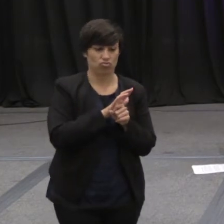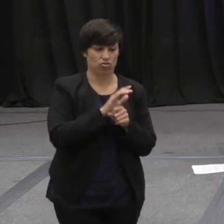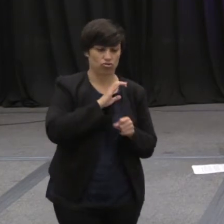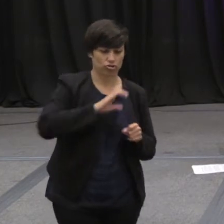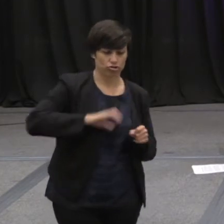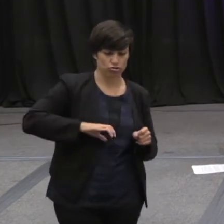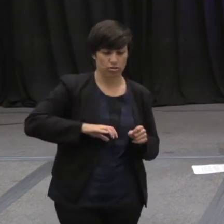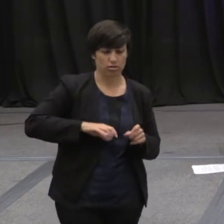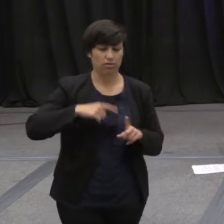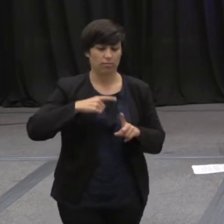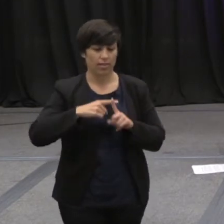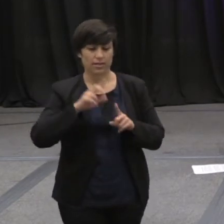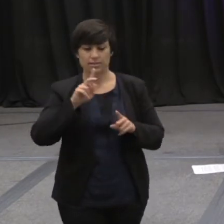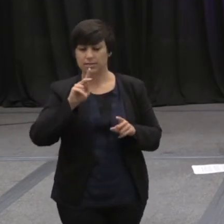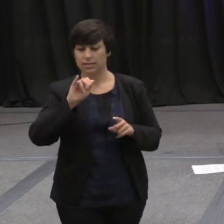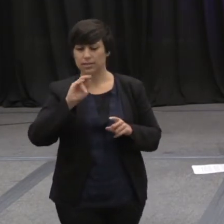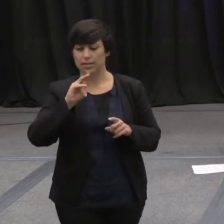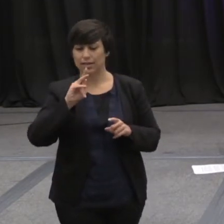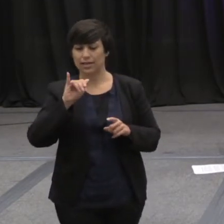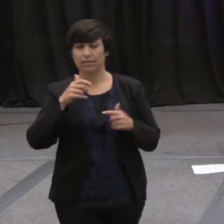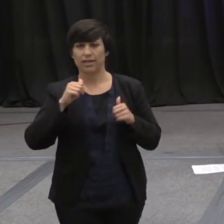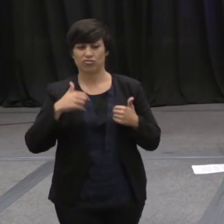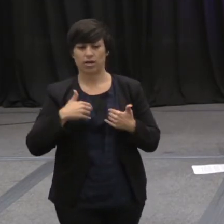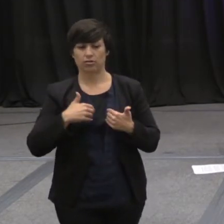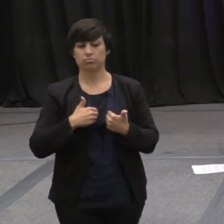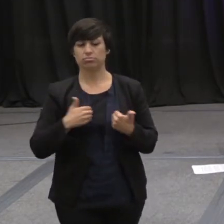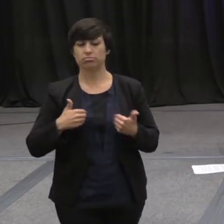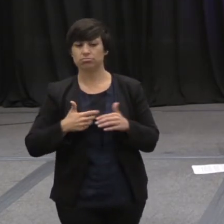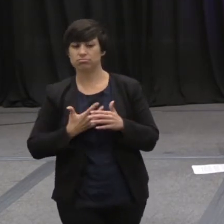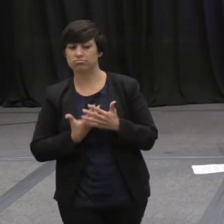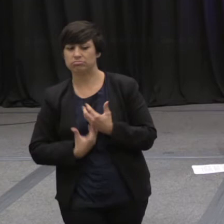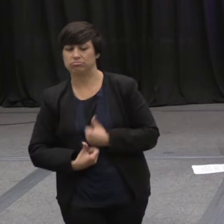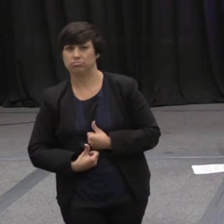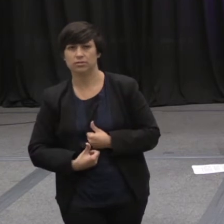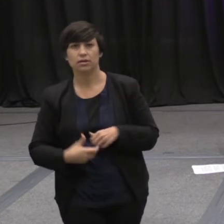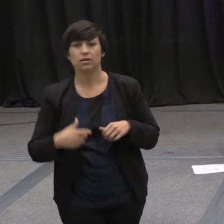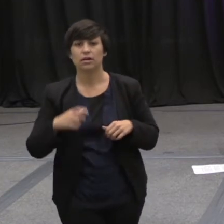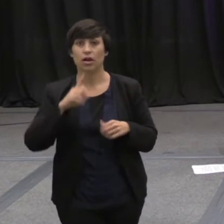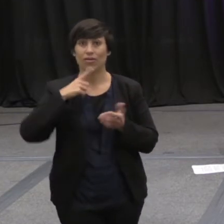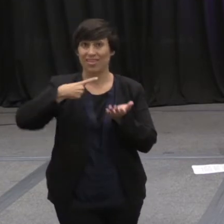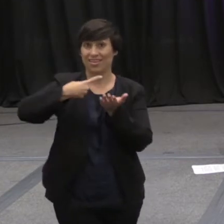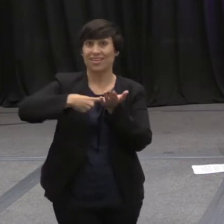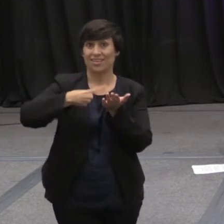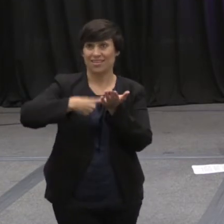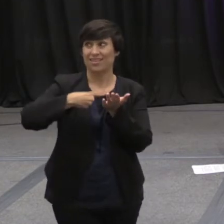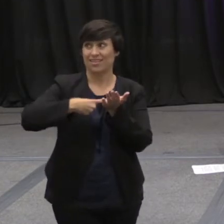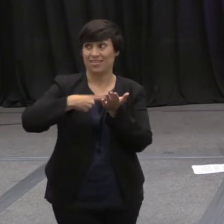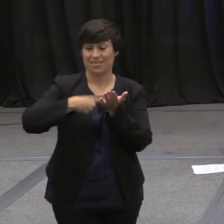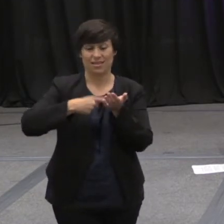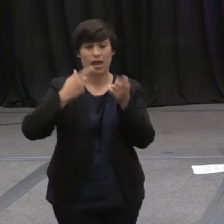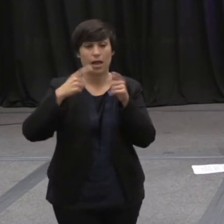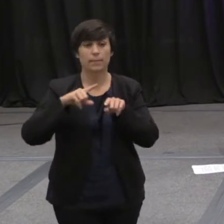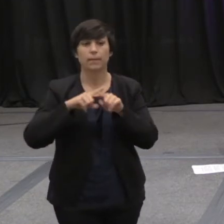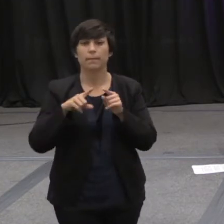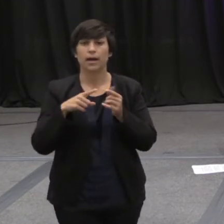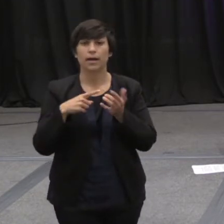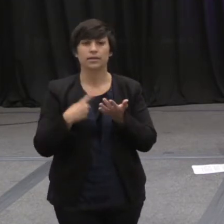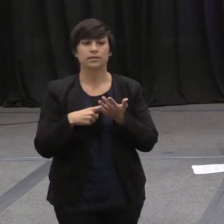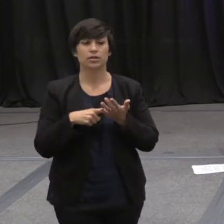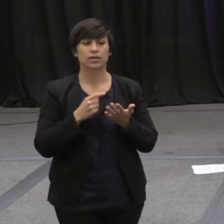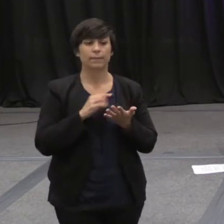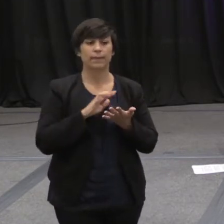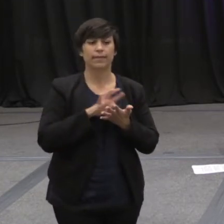and keep that secret. So the discussions are happening, but they're happening very